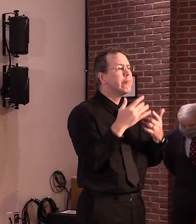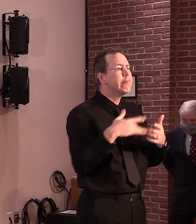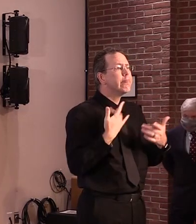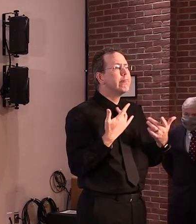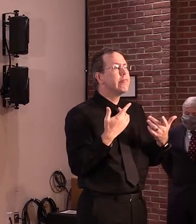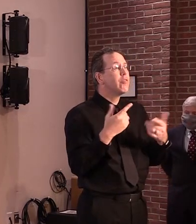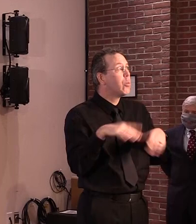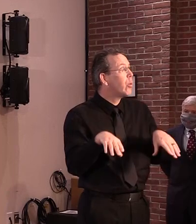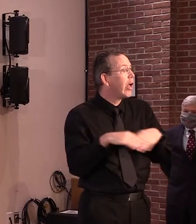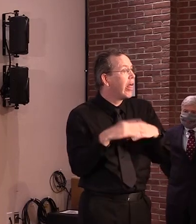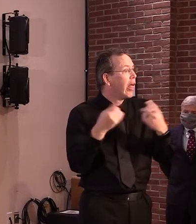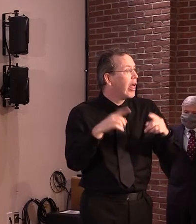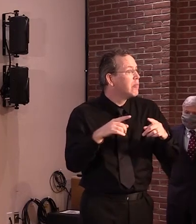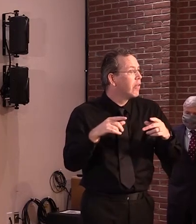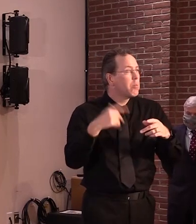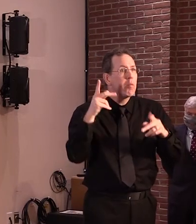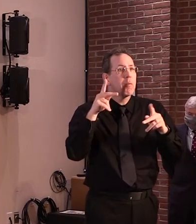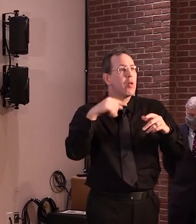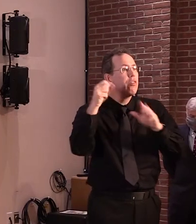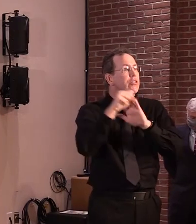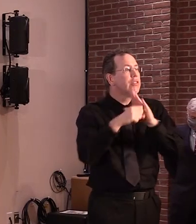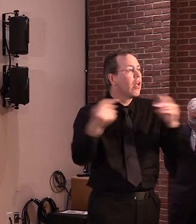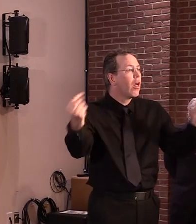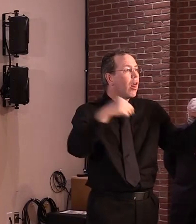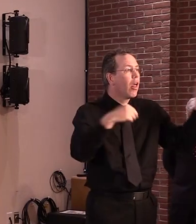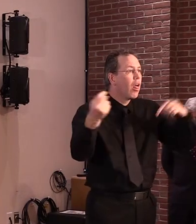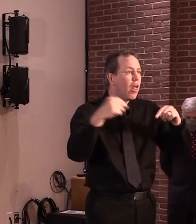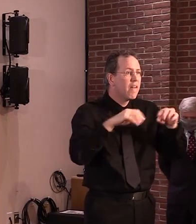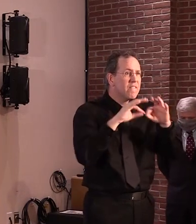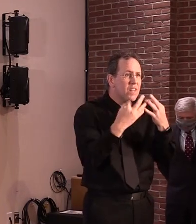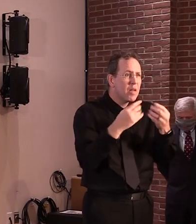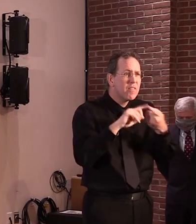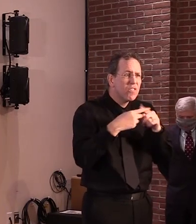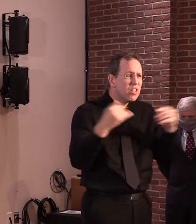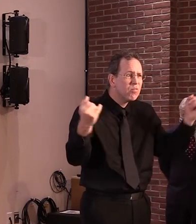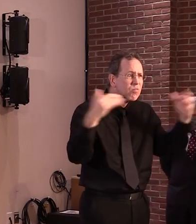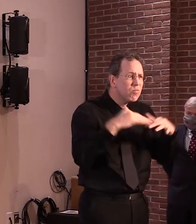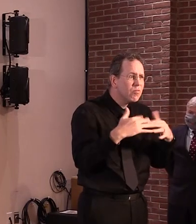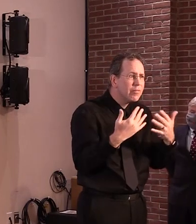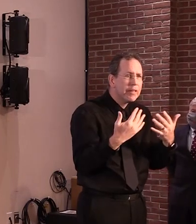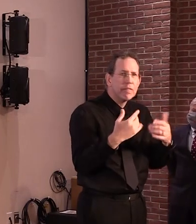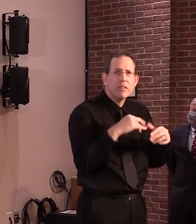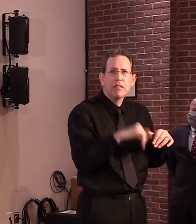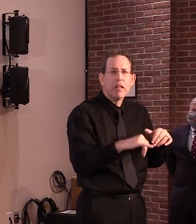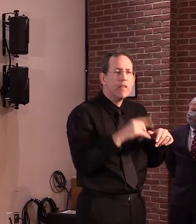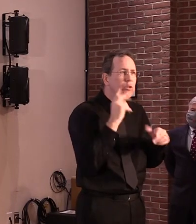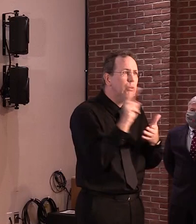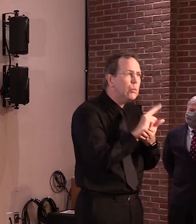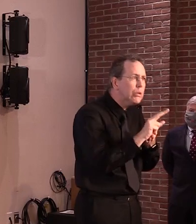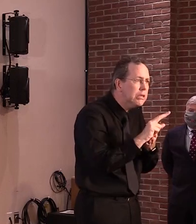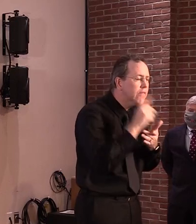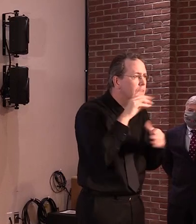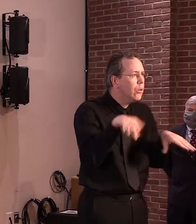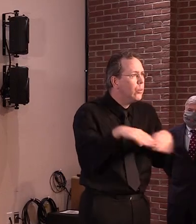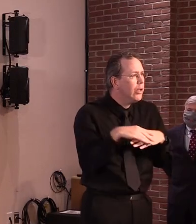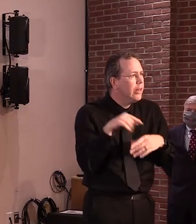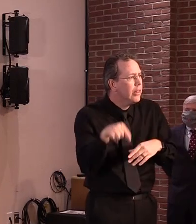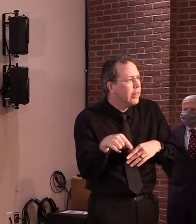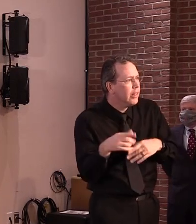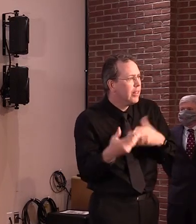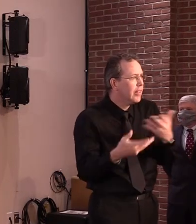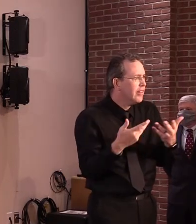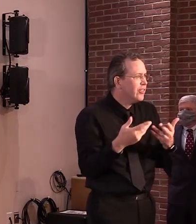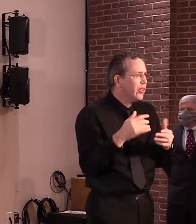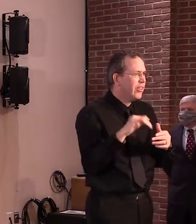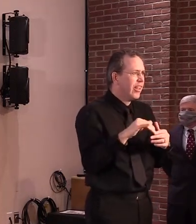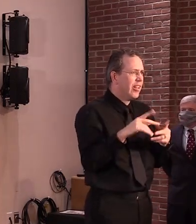in place. Is there any sort of advice or guidance that we can give those particular people who are waiting on kind of